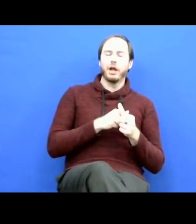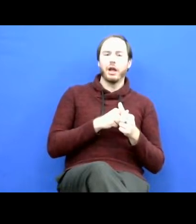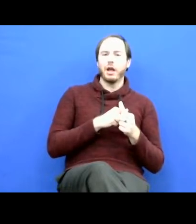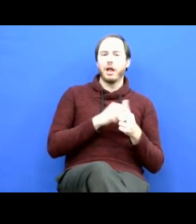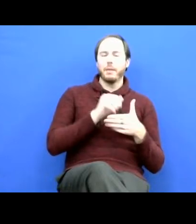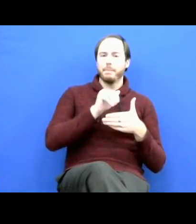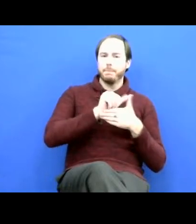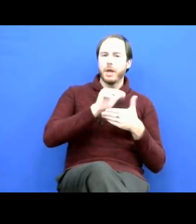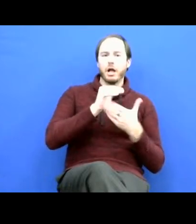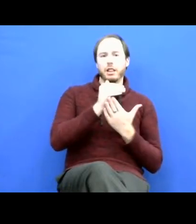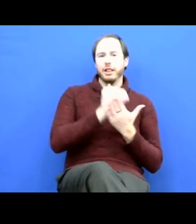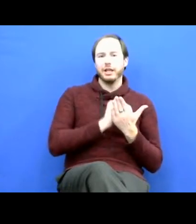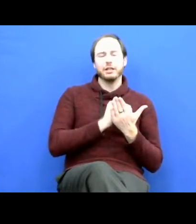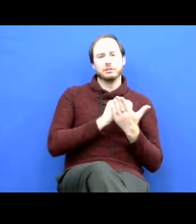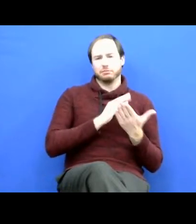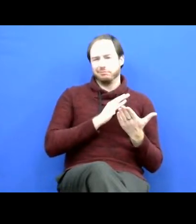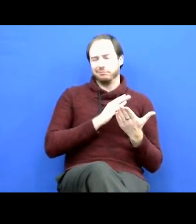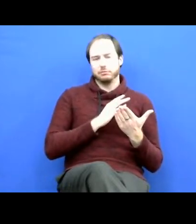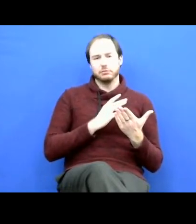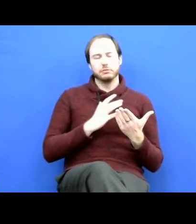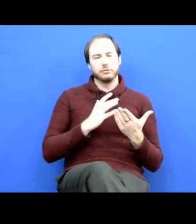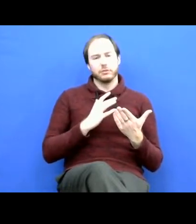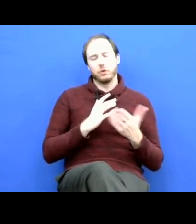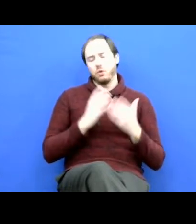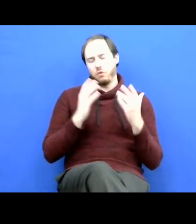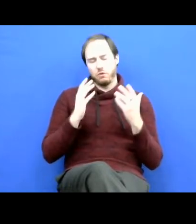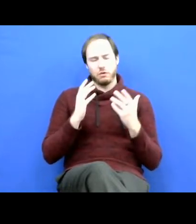lists, things like that.